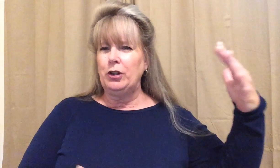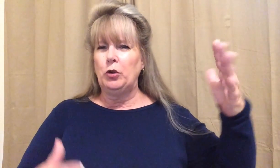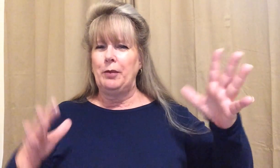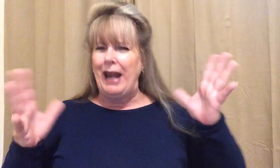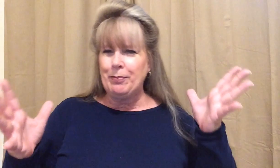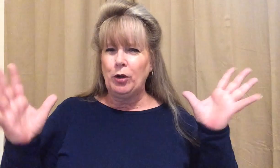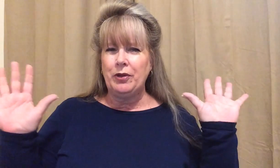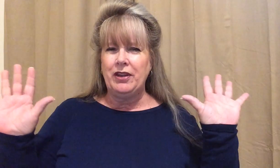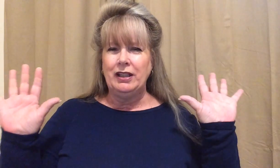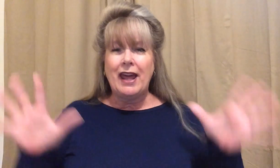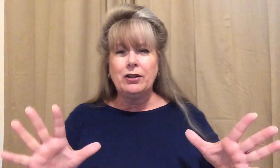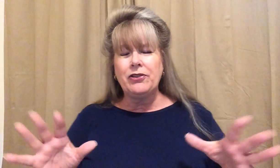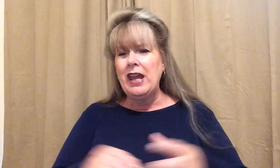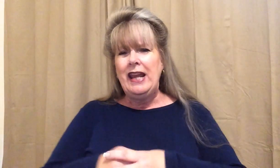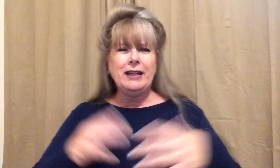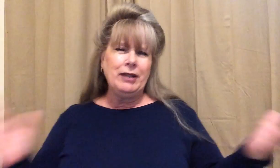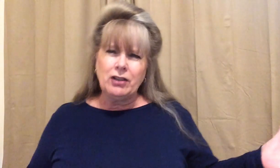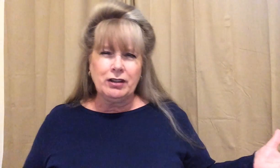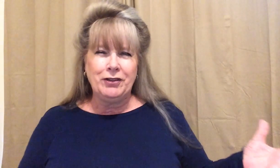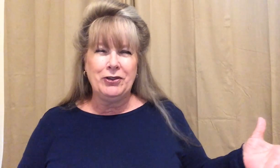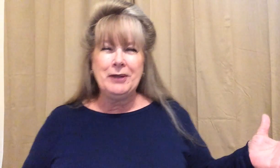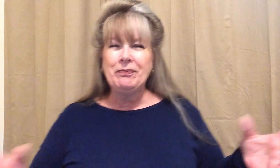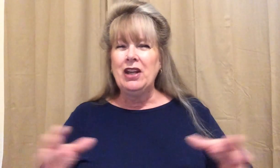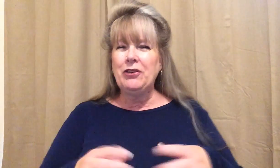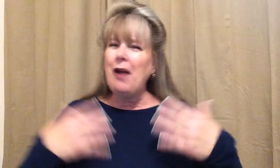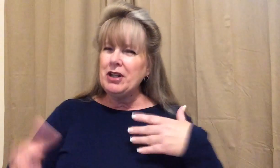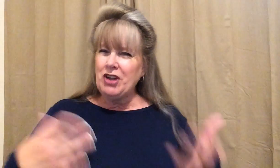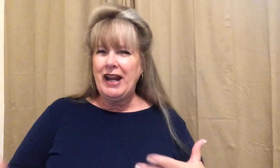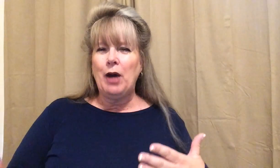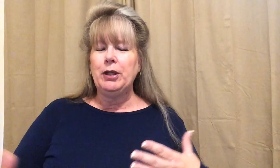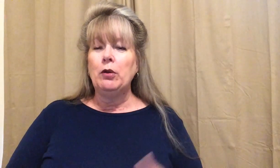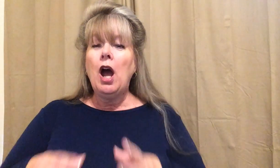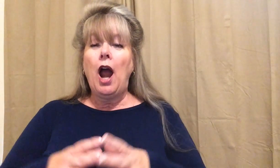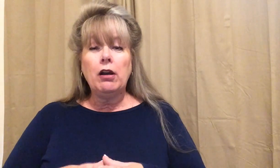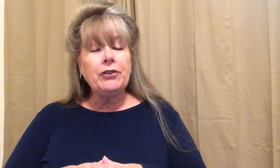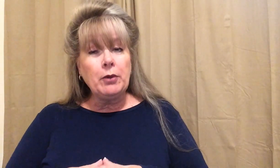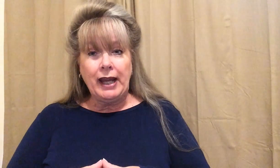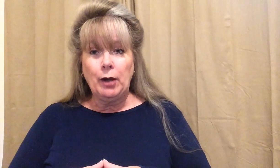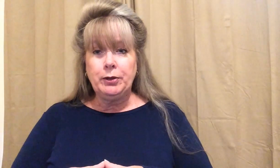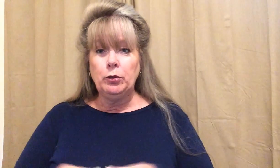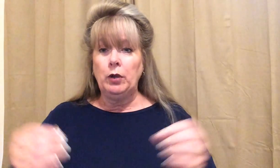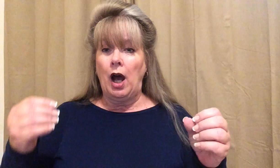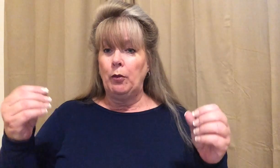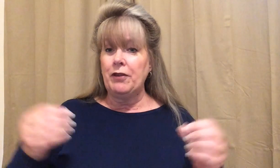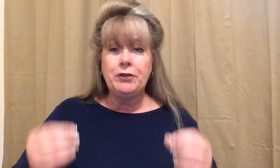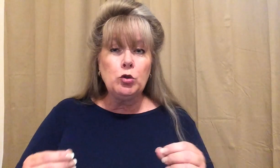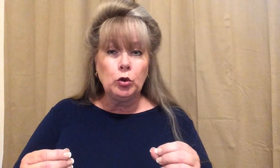or a paper with the letters, it can be a little confusing. So I want to try to help you. I also want to help you with a few rules